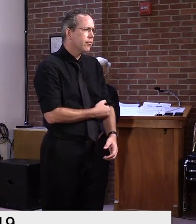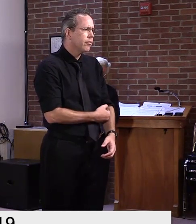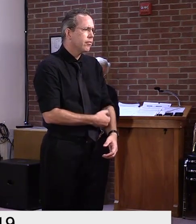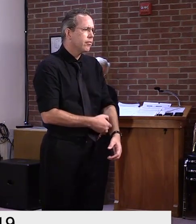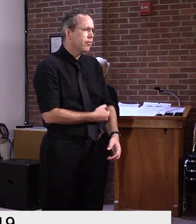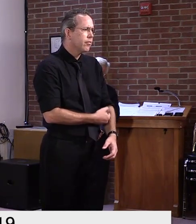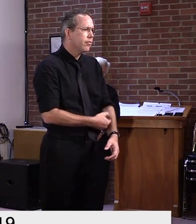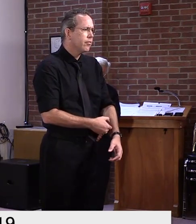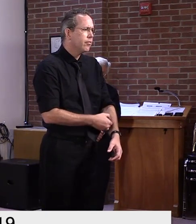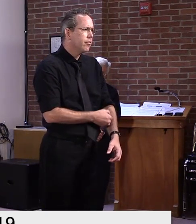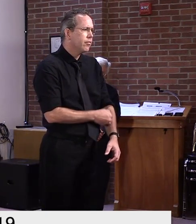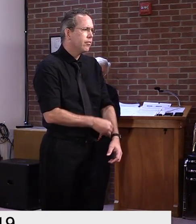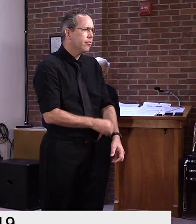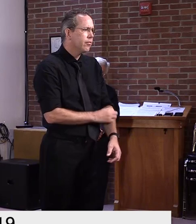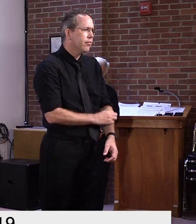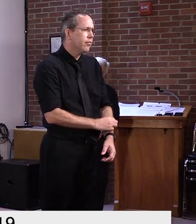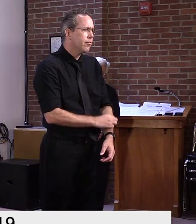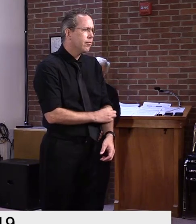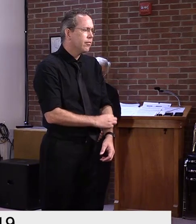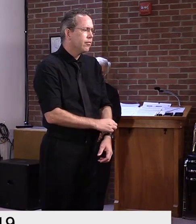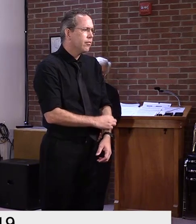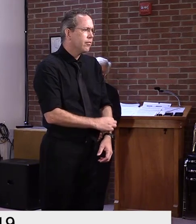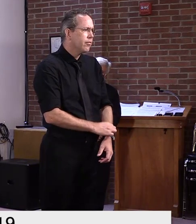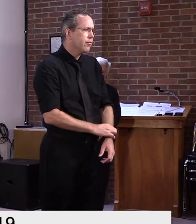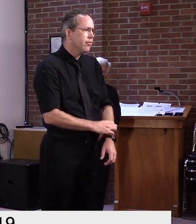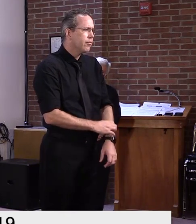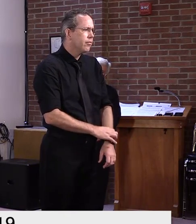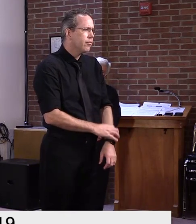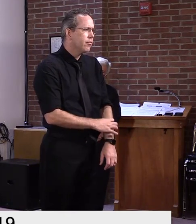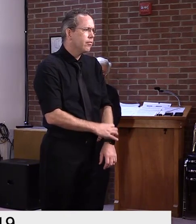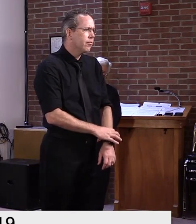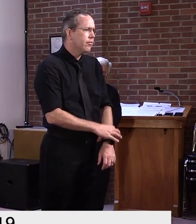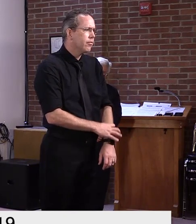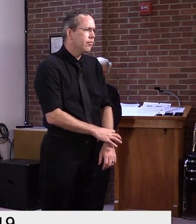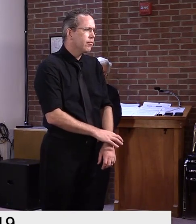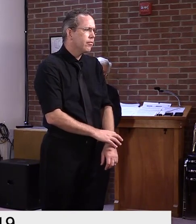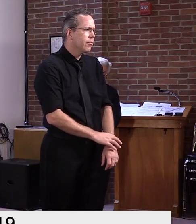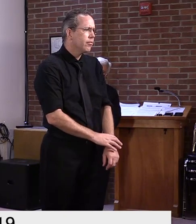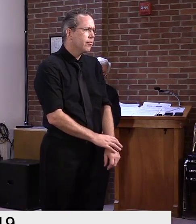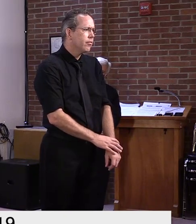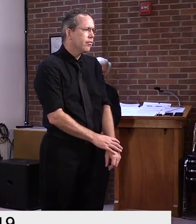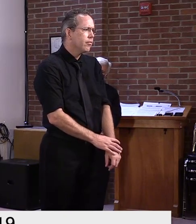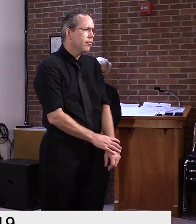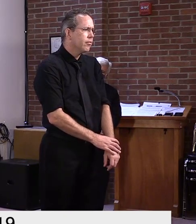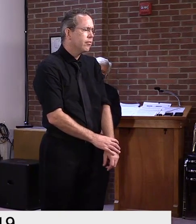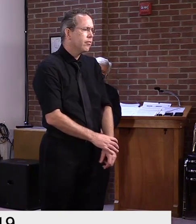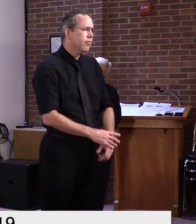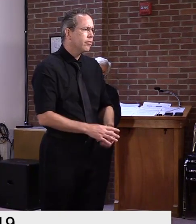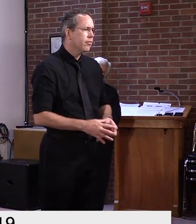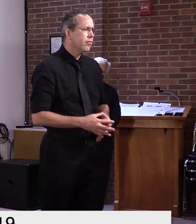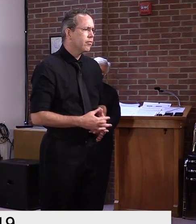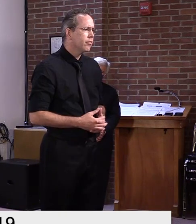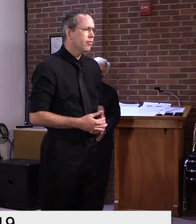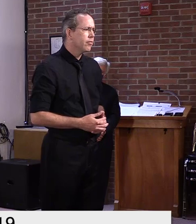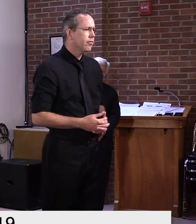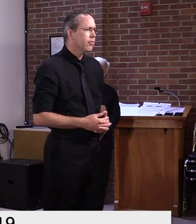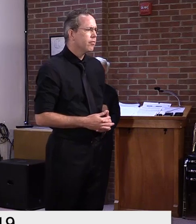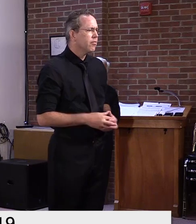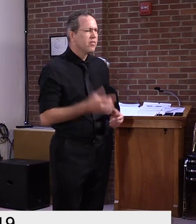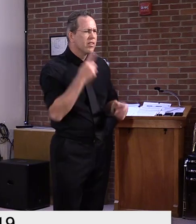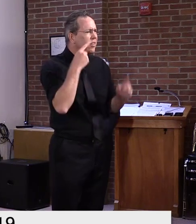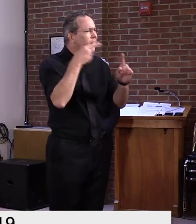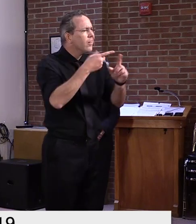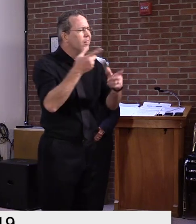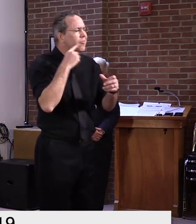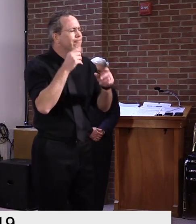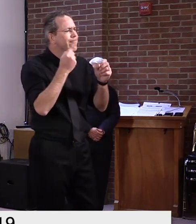Take some of these towns, even the city of Burlington, all the schools are going to be opening with students, teachers, staff, but the mayor